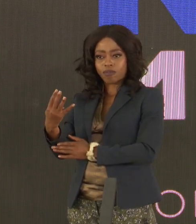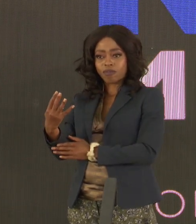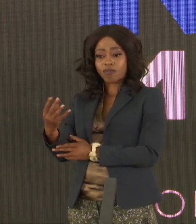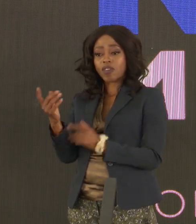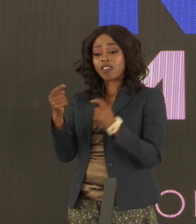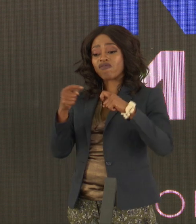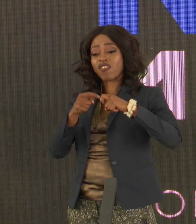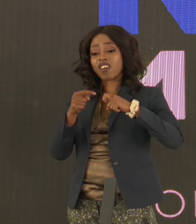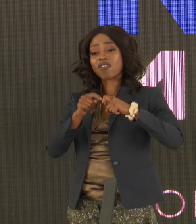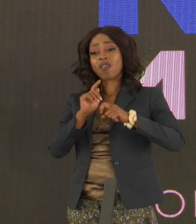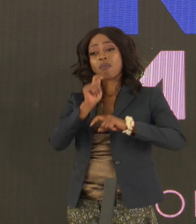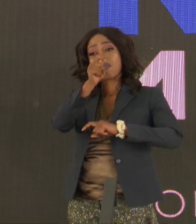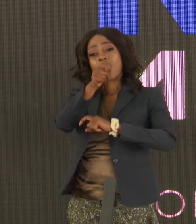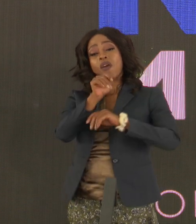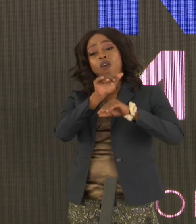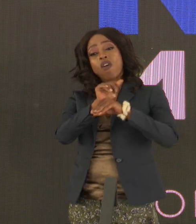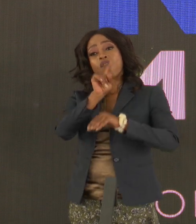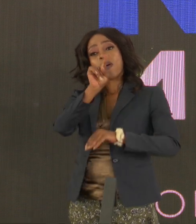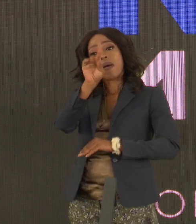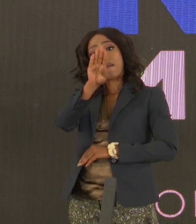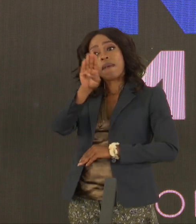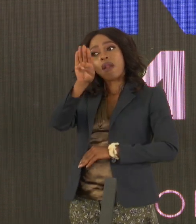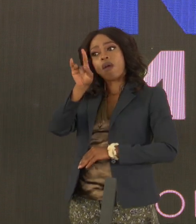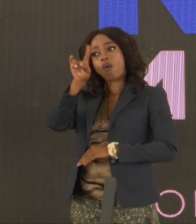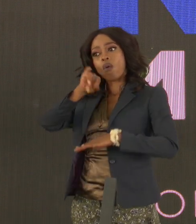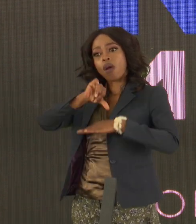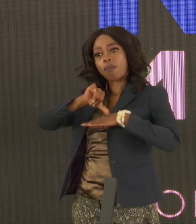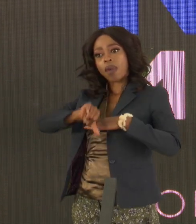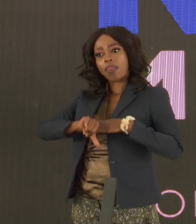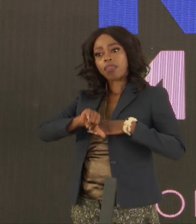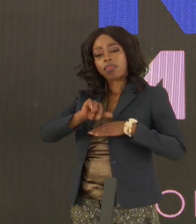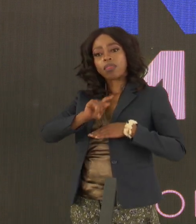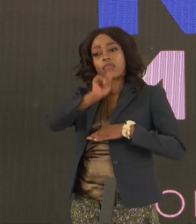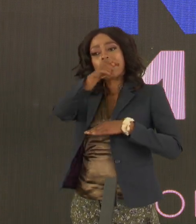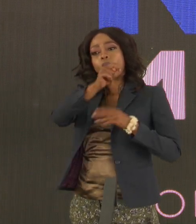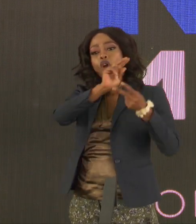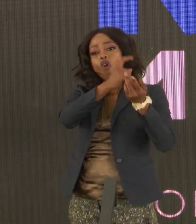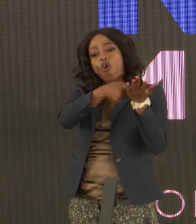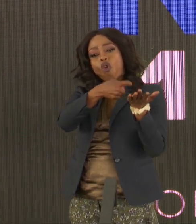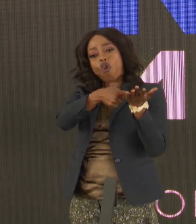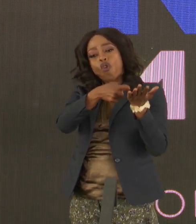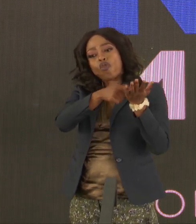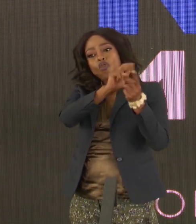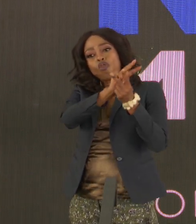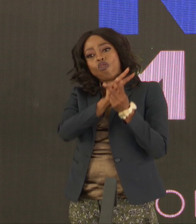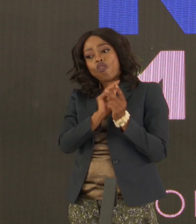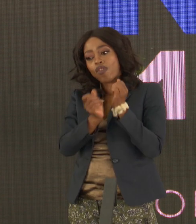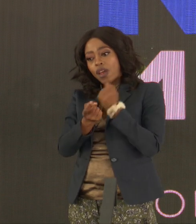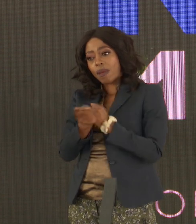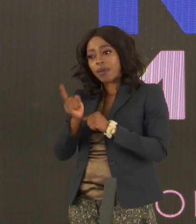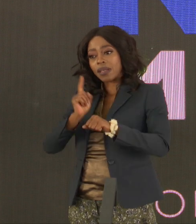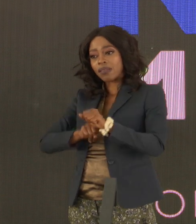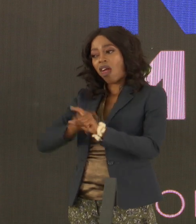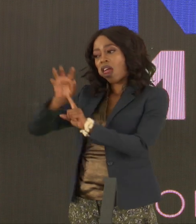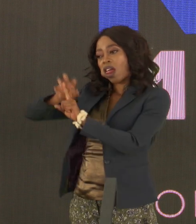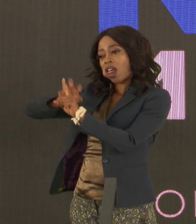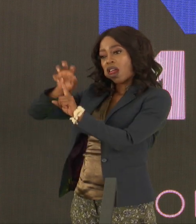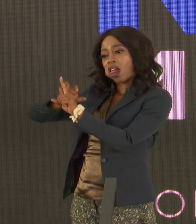Transnet pays over 1 billion a month to service loans made during the state capture years.